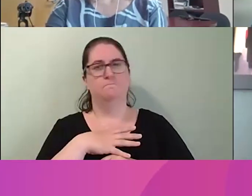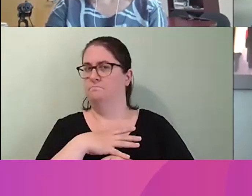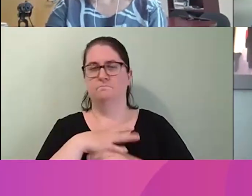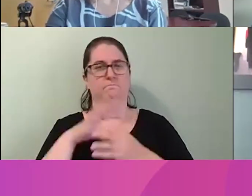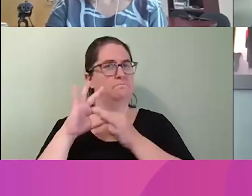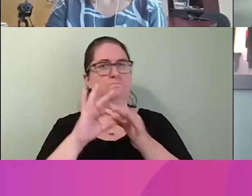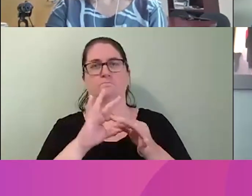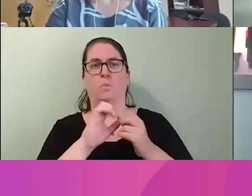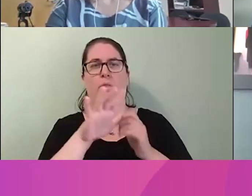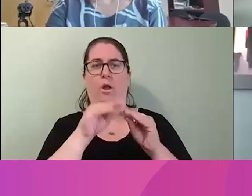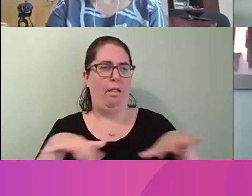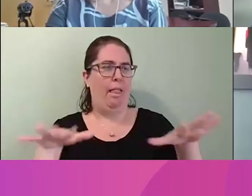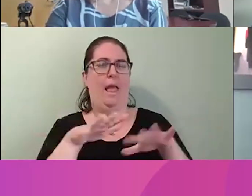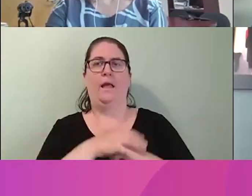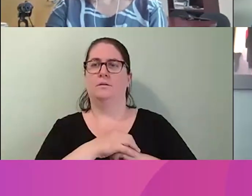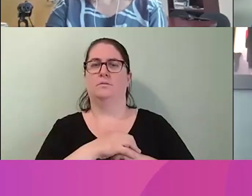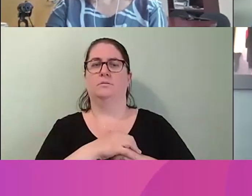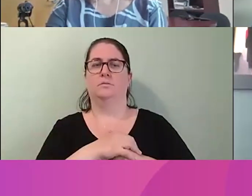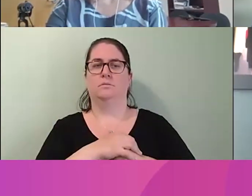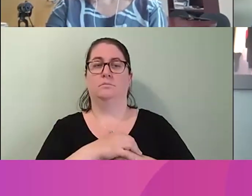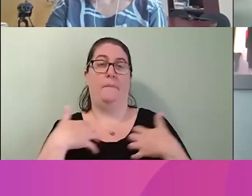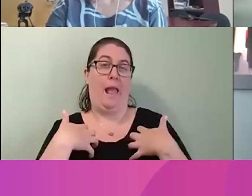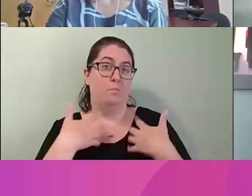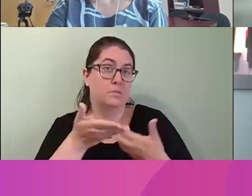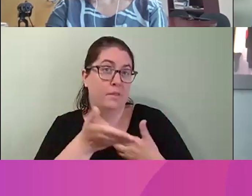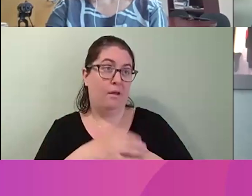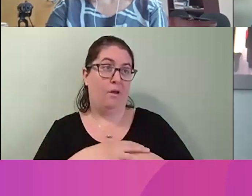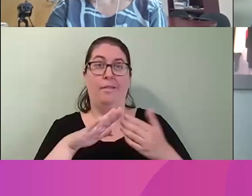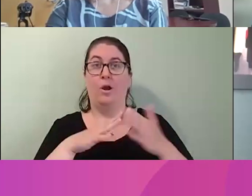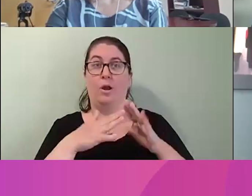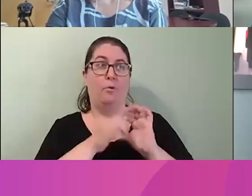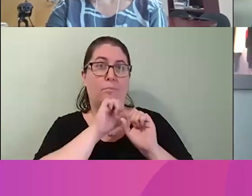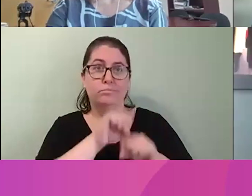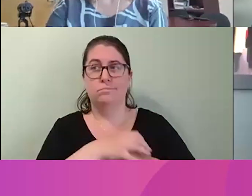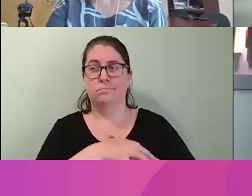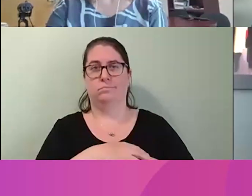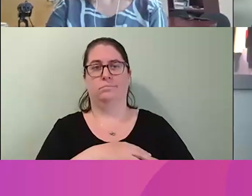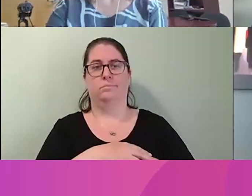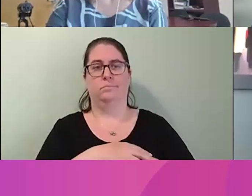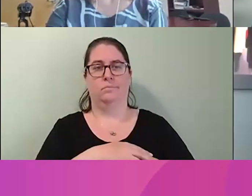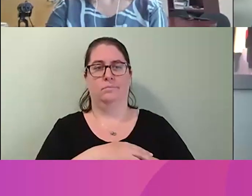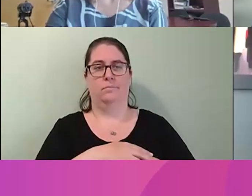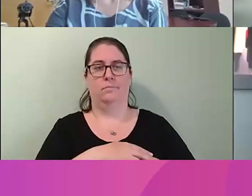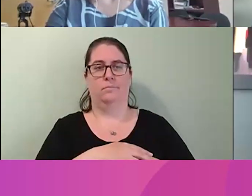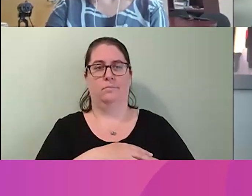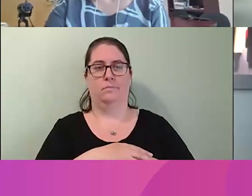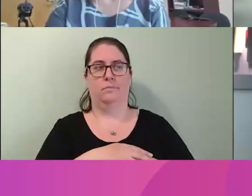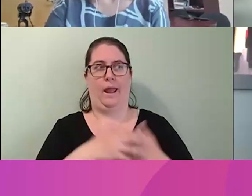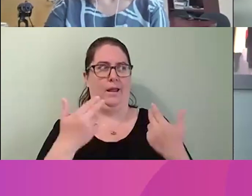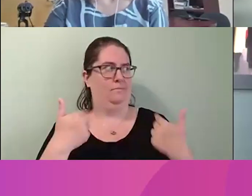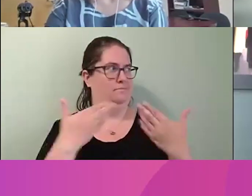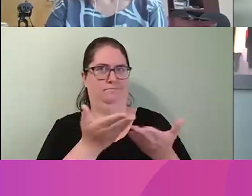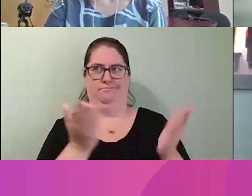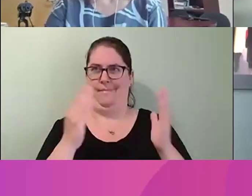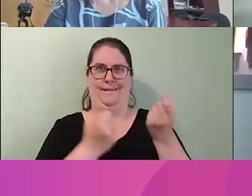their land, their possibly animals, community, so, and all the human supports around them. So